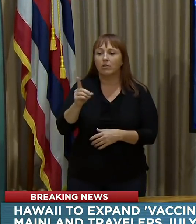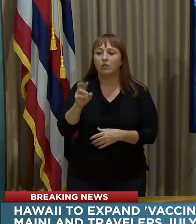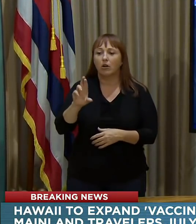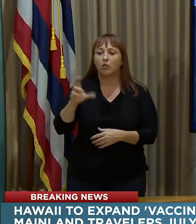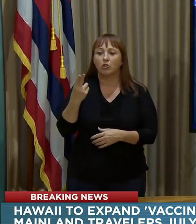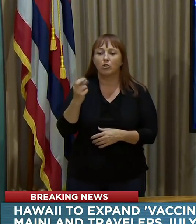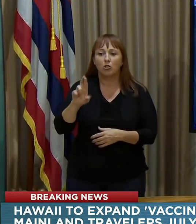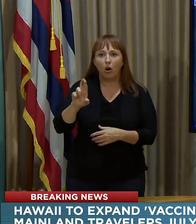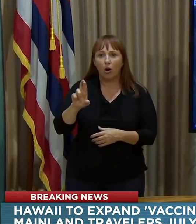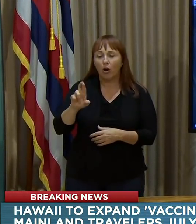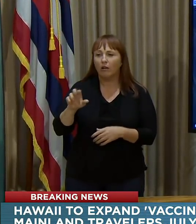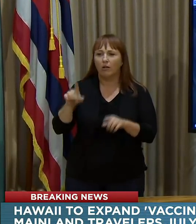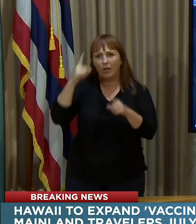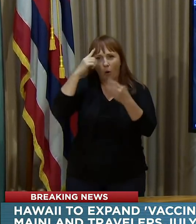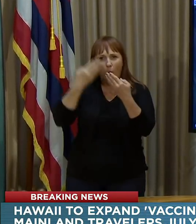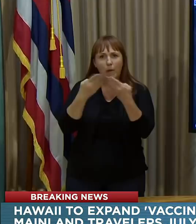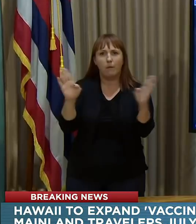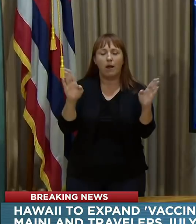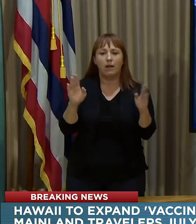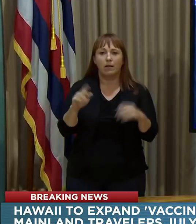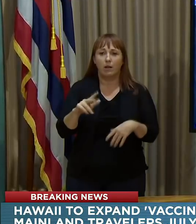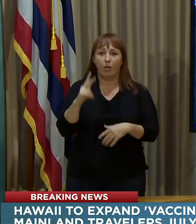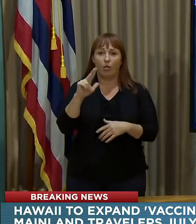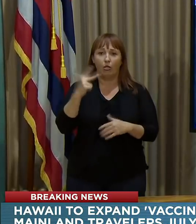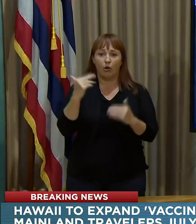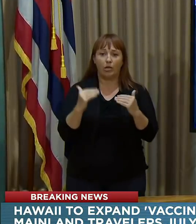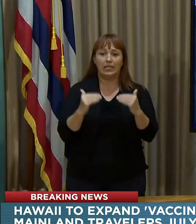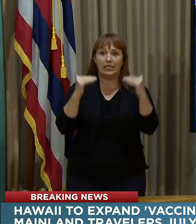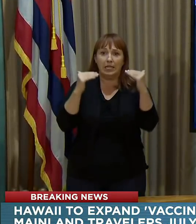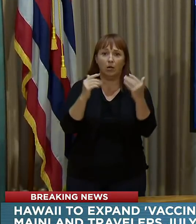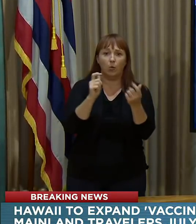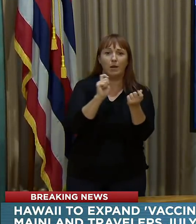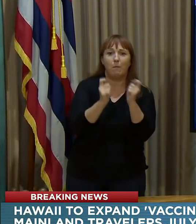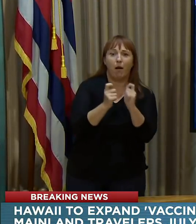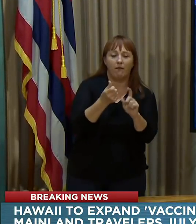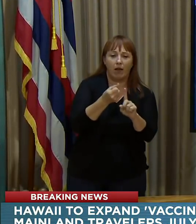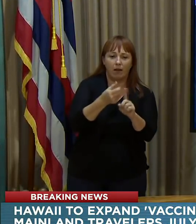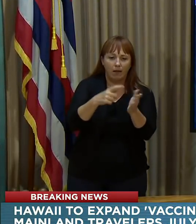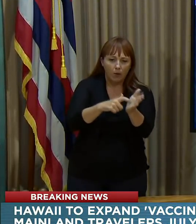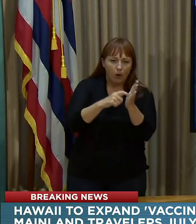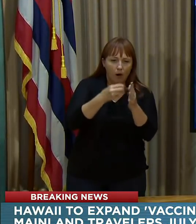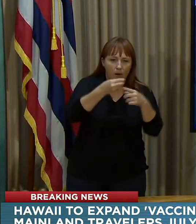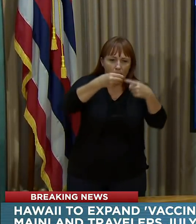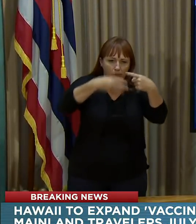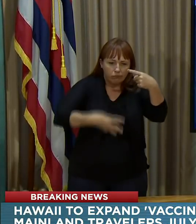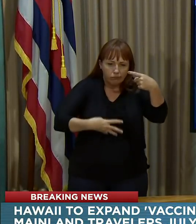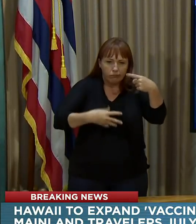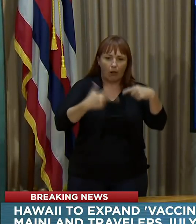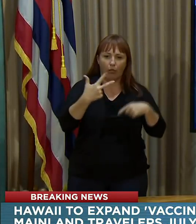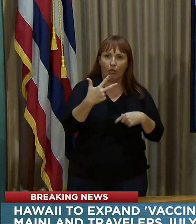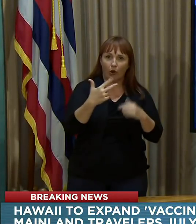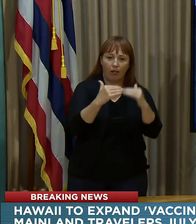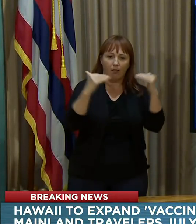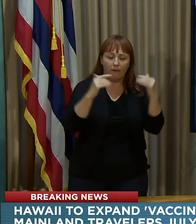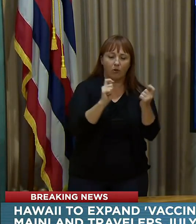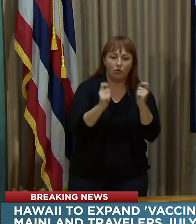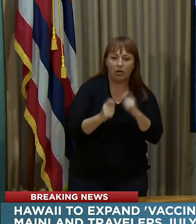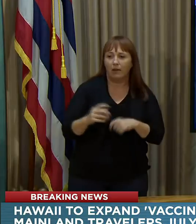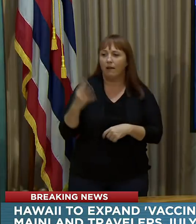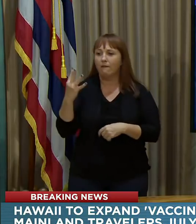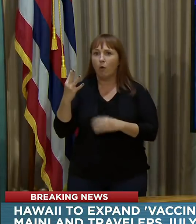been open-minded. As you know, when we went through the tier 3, we modified 3 different times, and even with tier 4 now moving quickly into tier